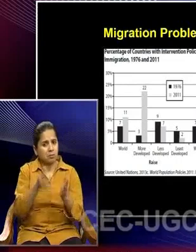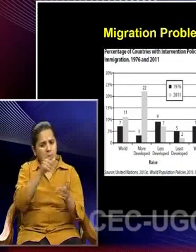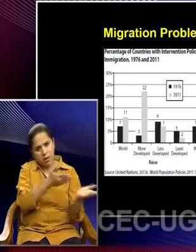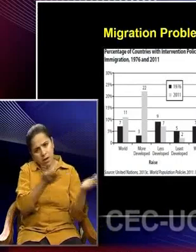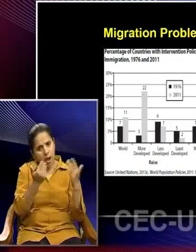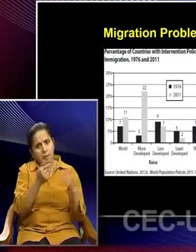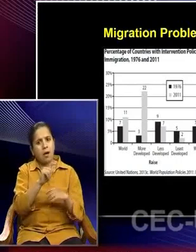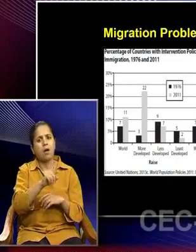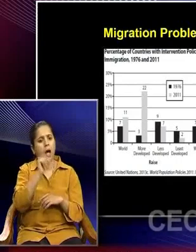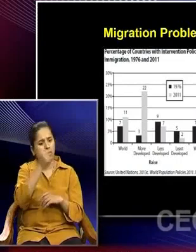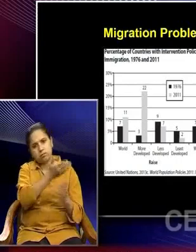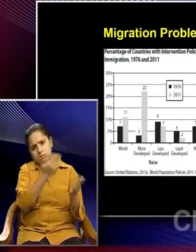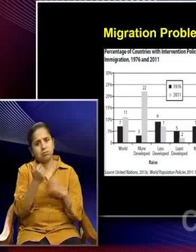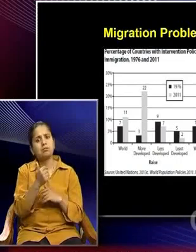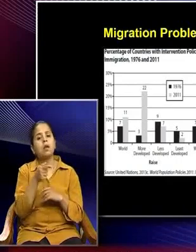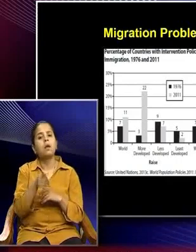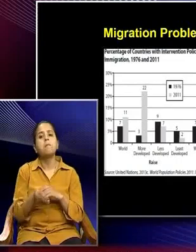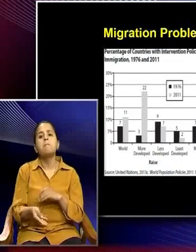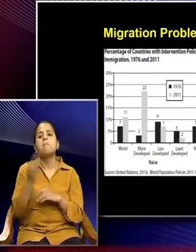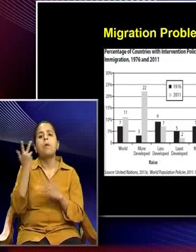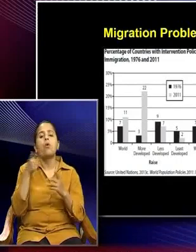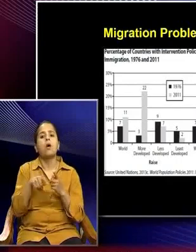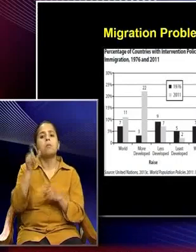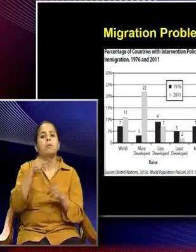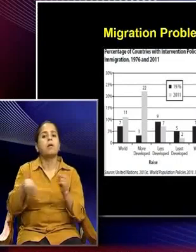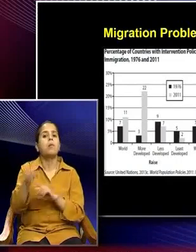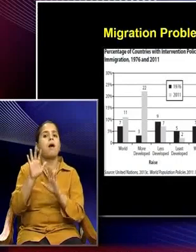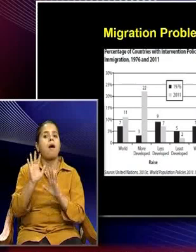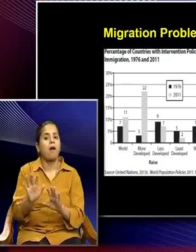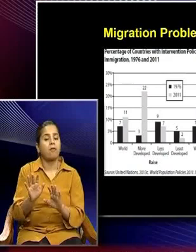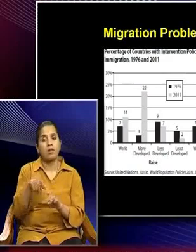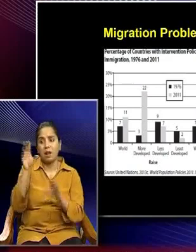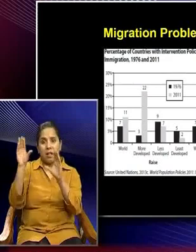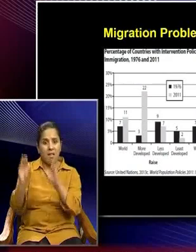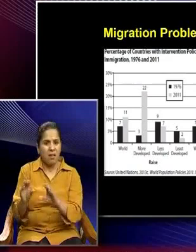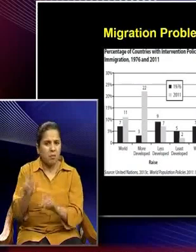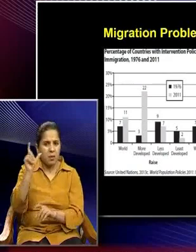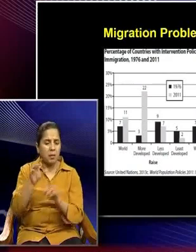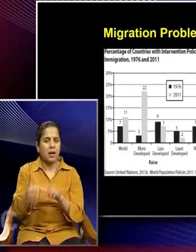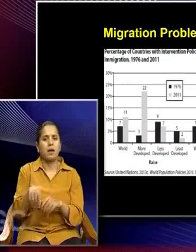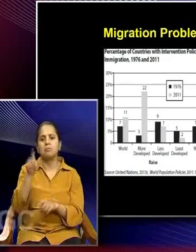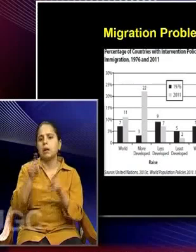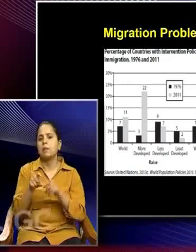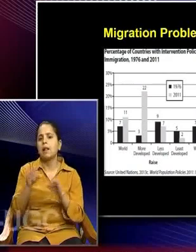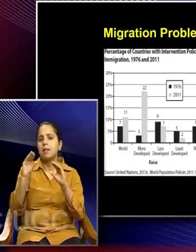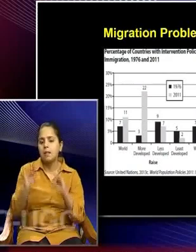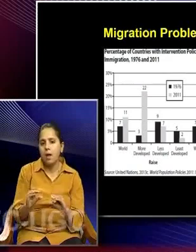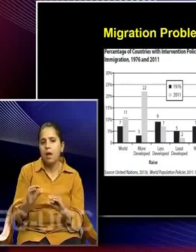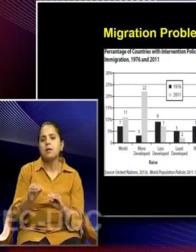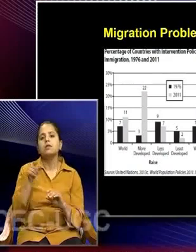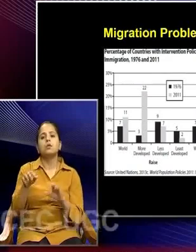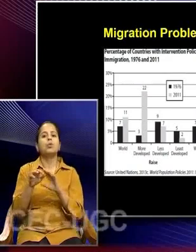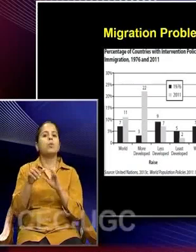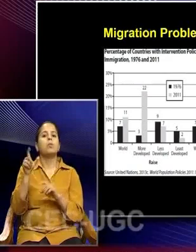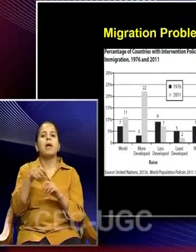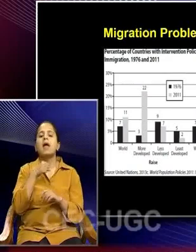immigration, and this is largely driven by population aging, wherein there is a scarcity of people, those who are there in the working age